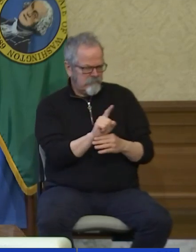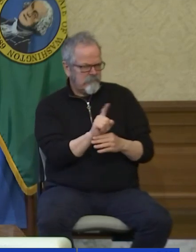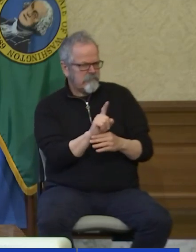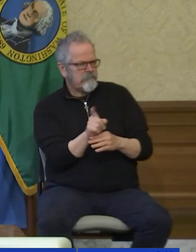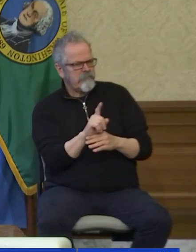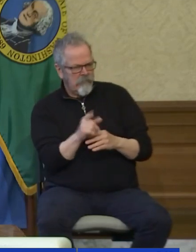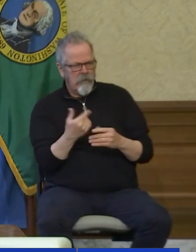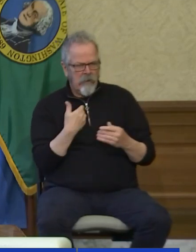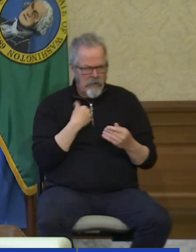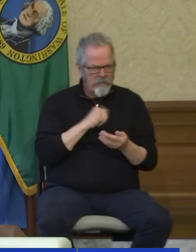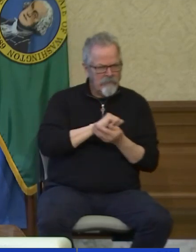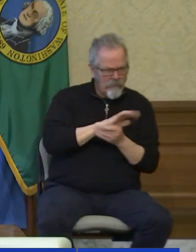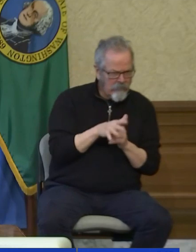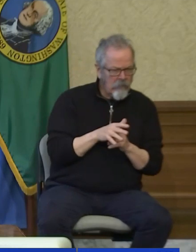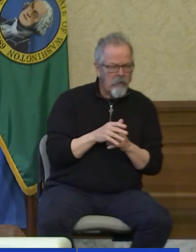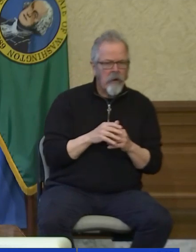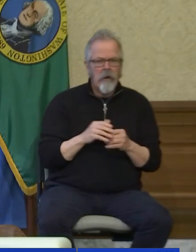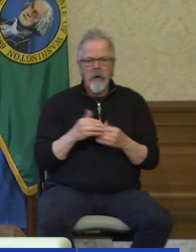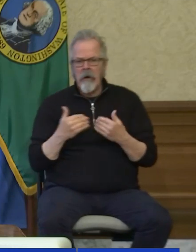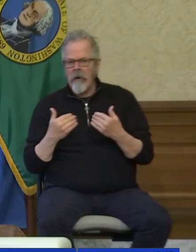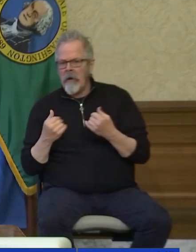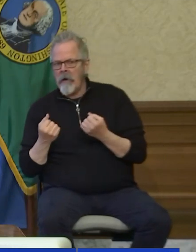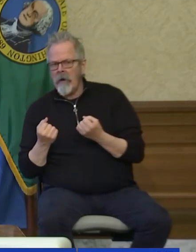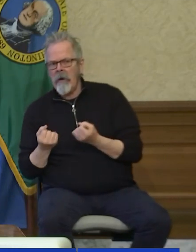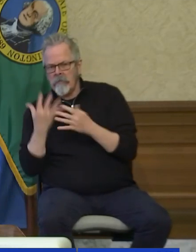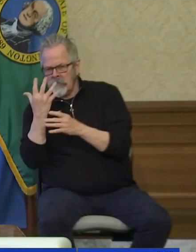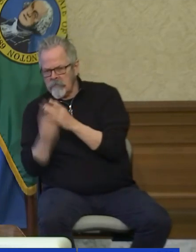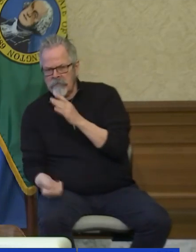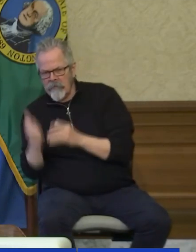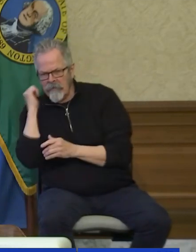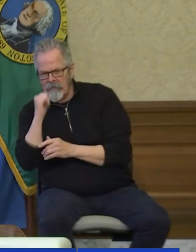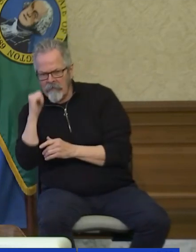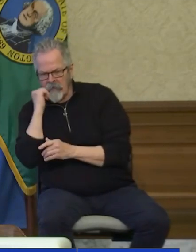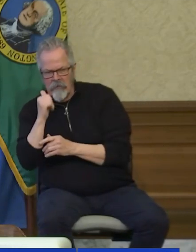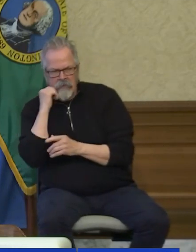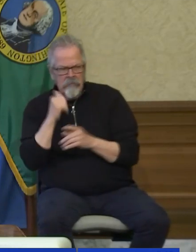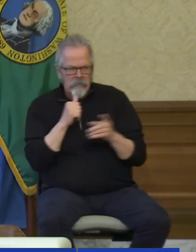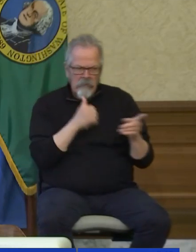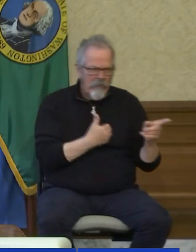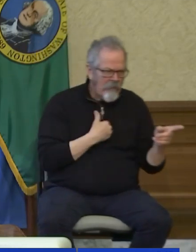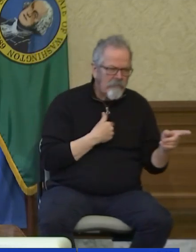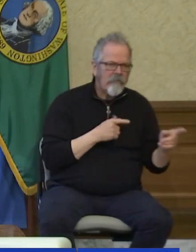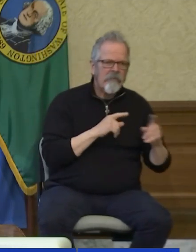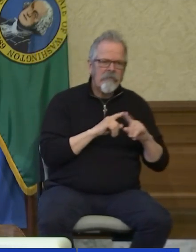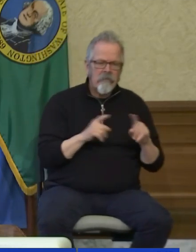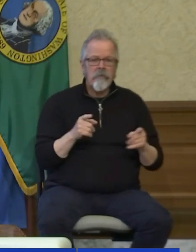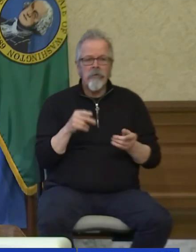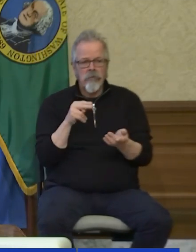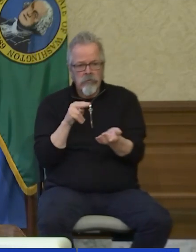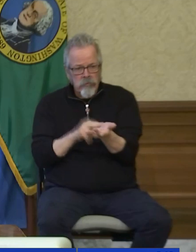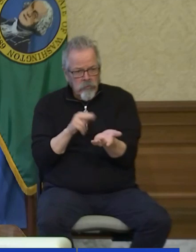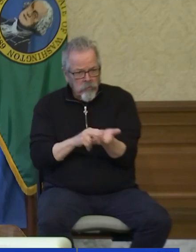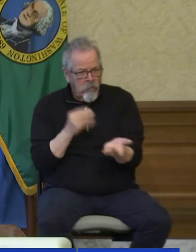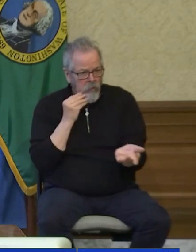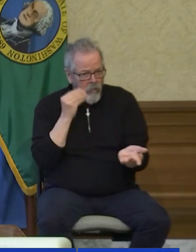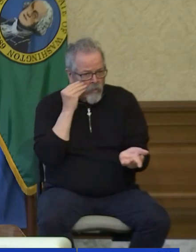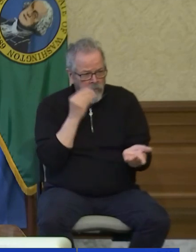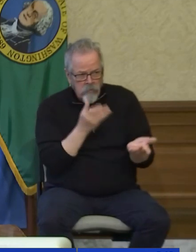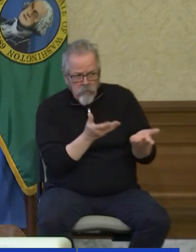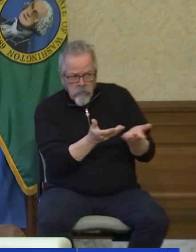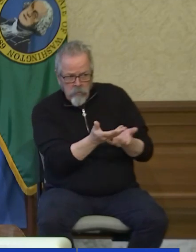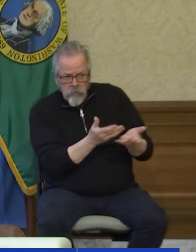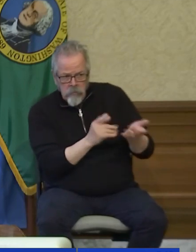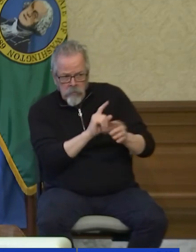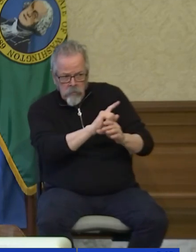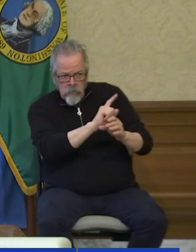obviously. We look at the long-term care facilities and how they've been impacted with COVID. We look at the models, just